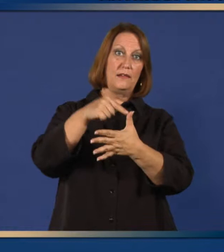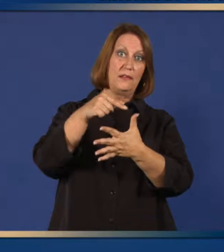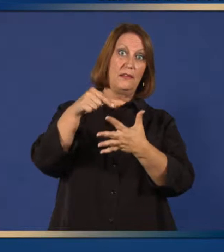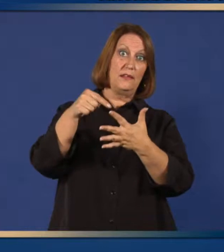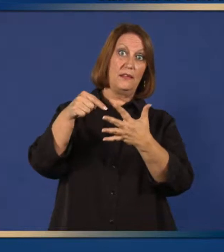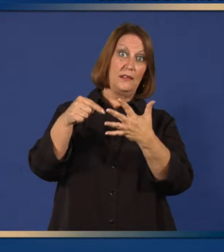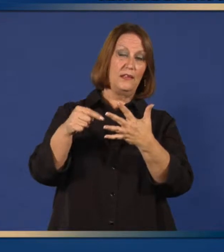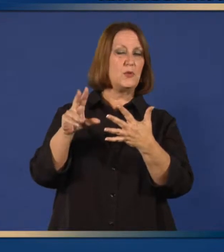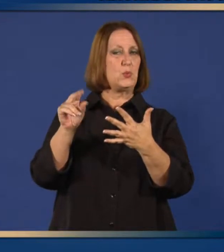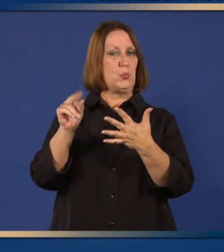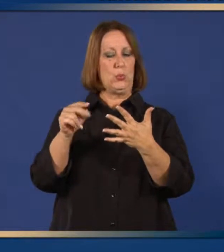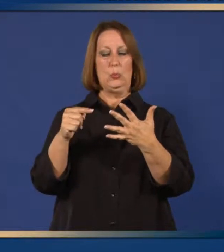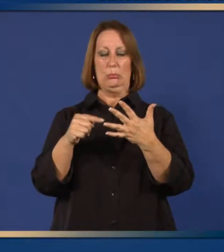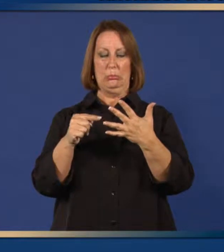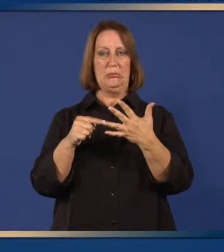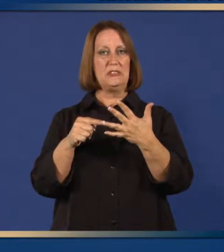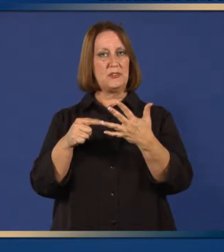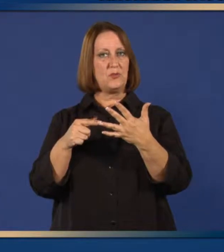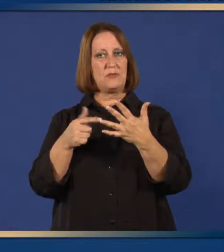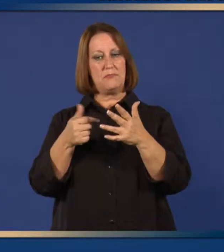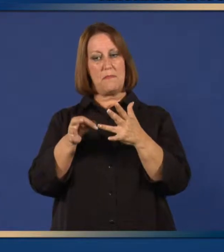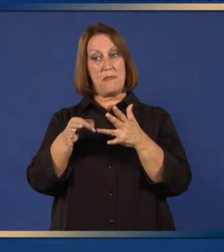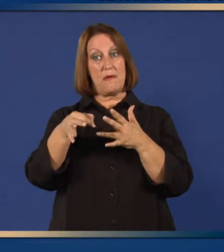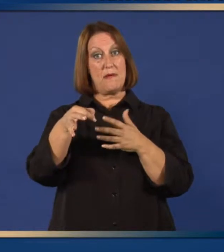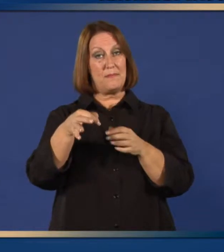the series as soon as practical.